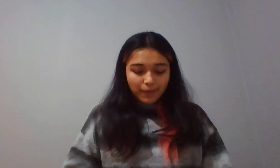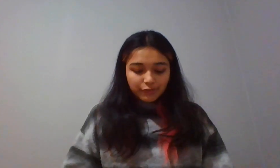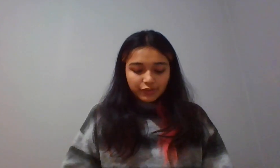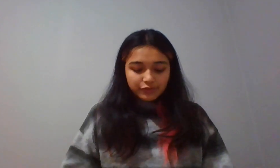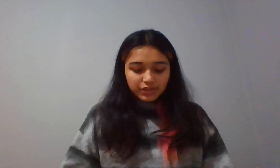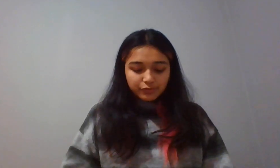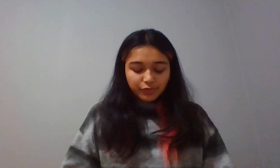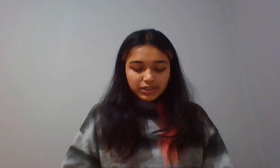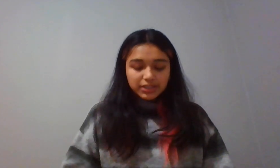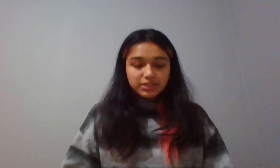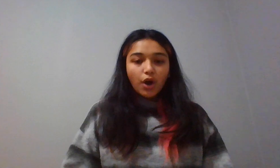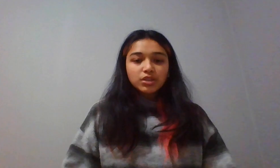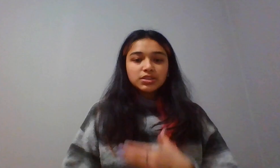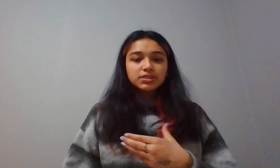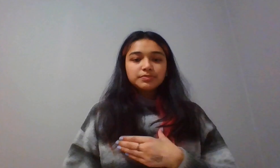My 15th word is autism.